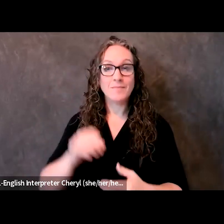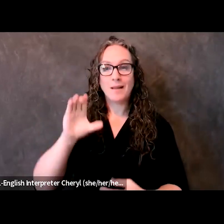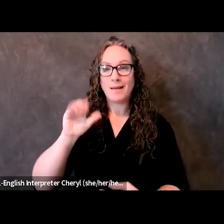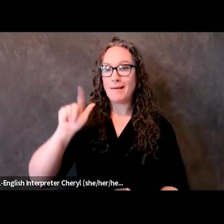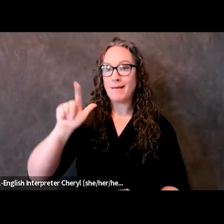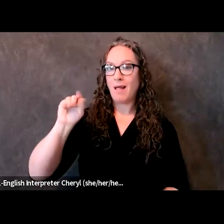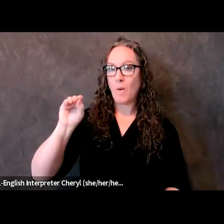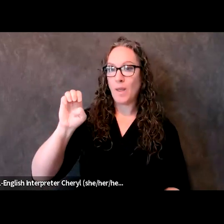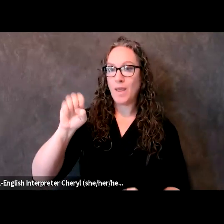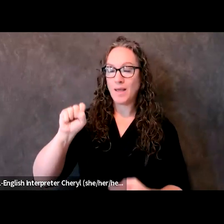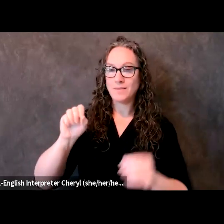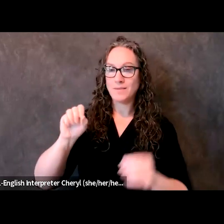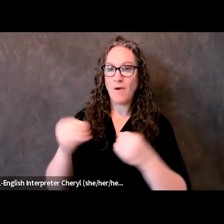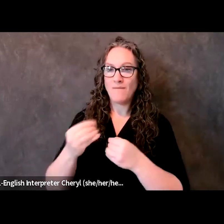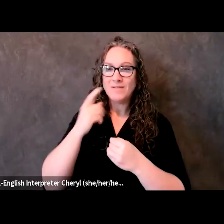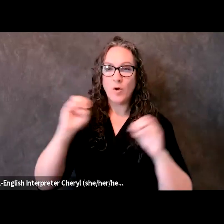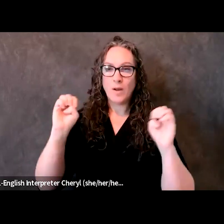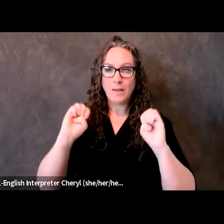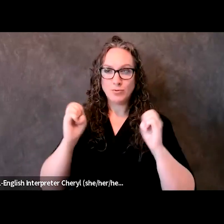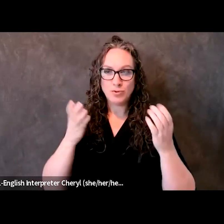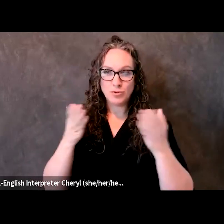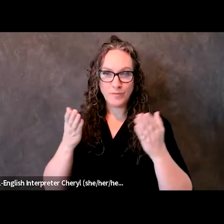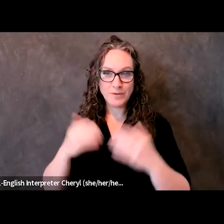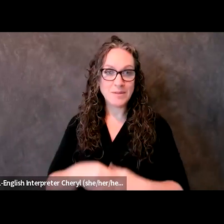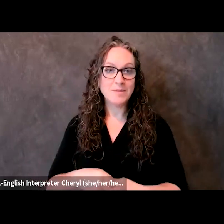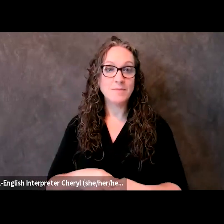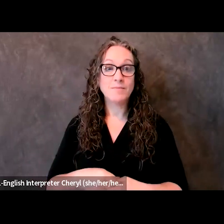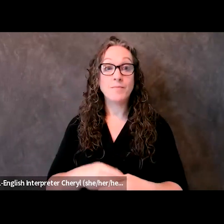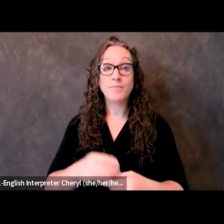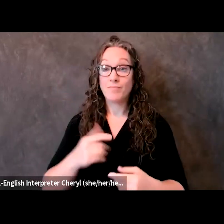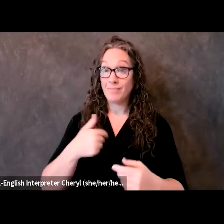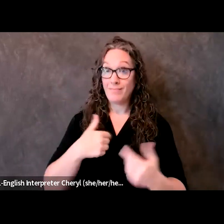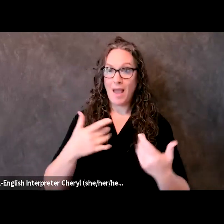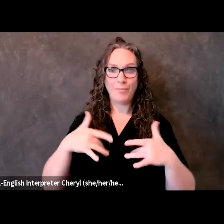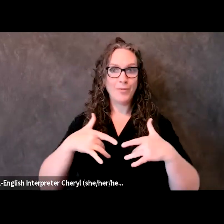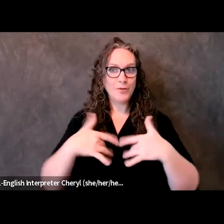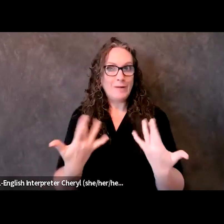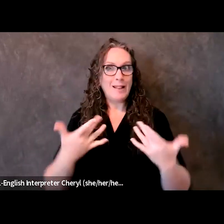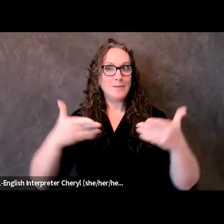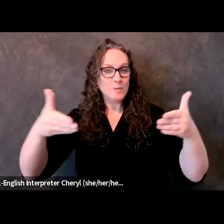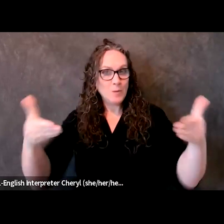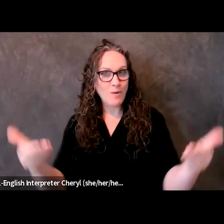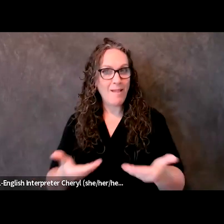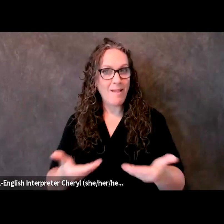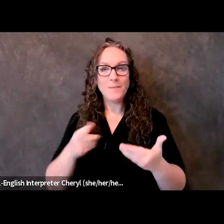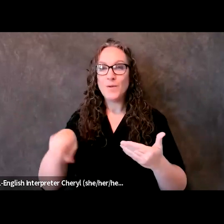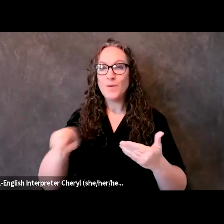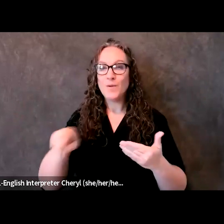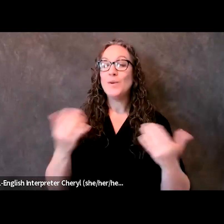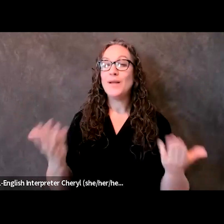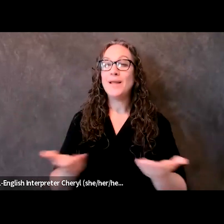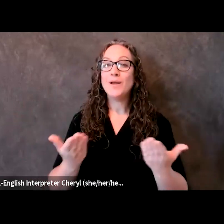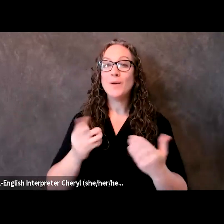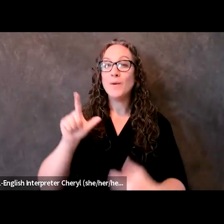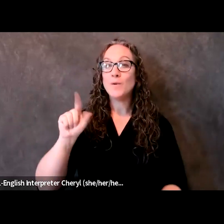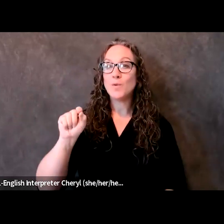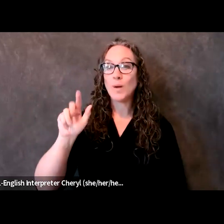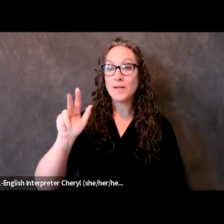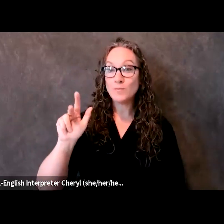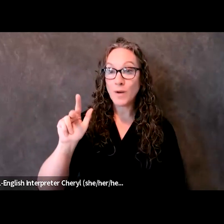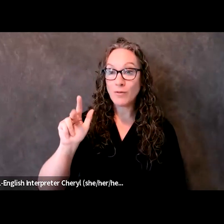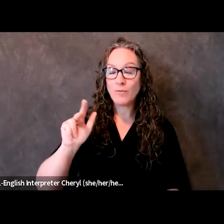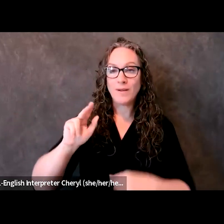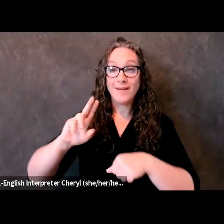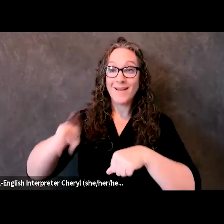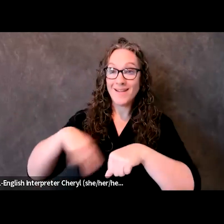symposium organizing team, I'm thrilled to welcome you to the 2023 National